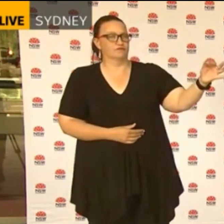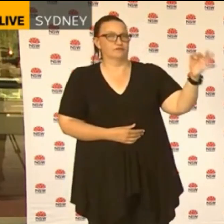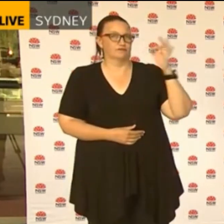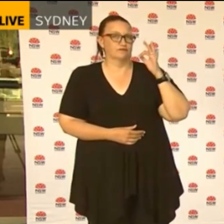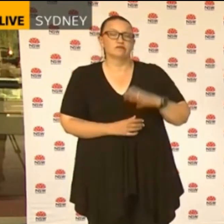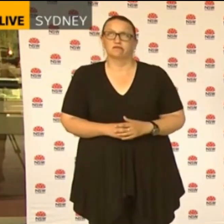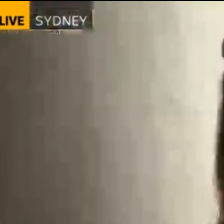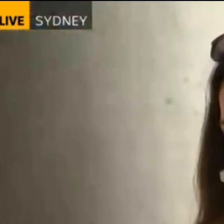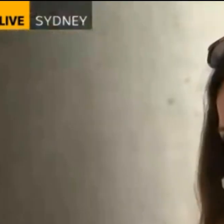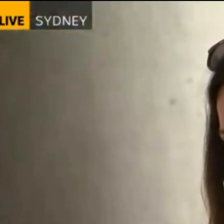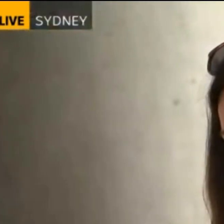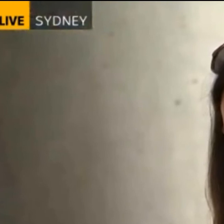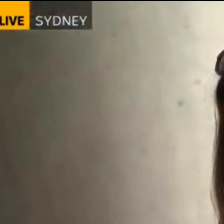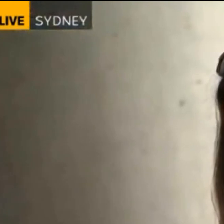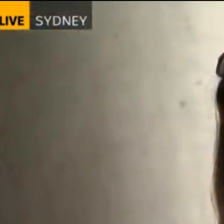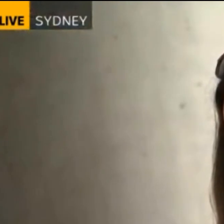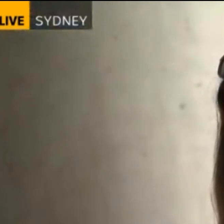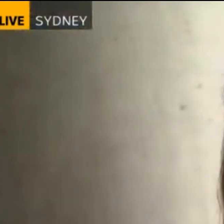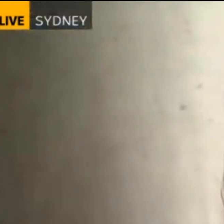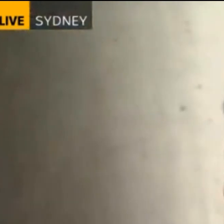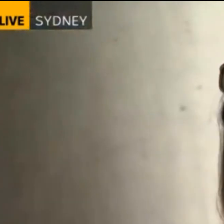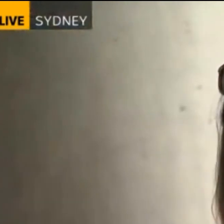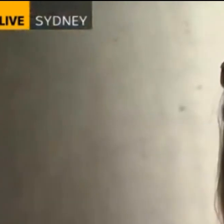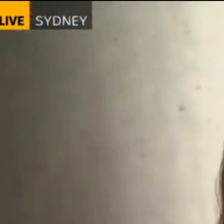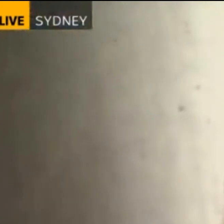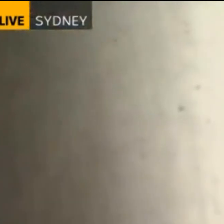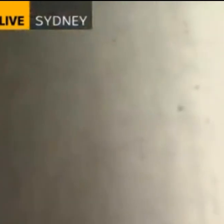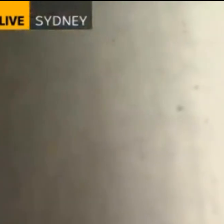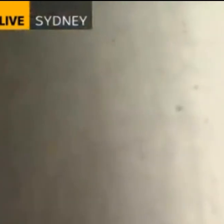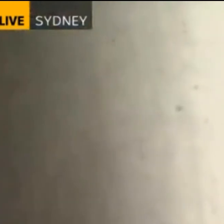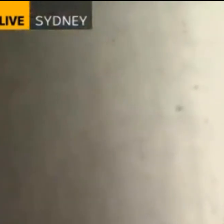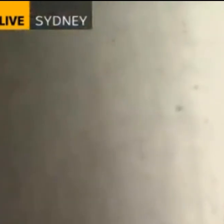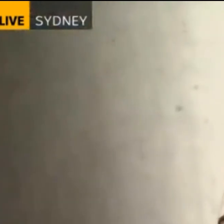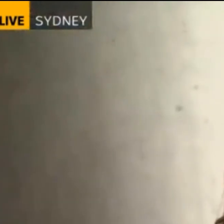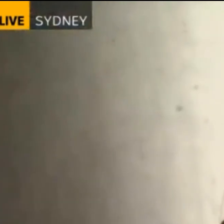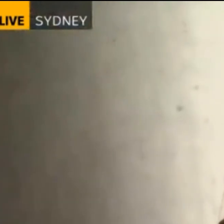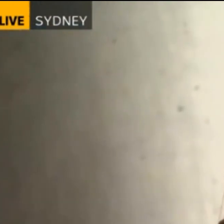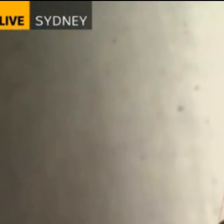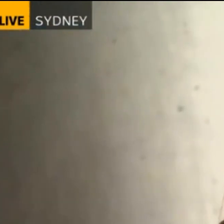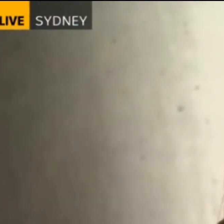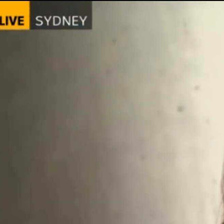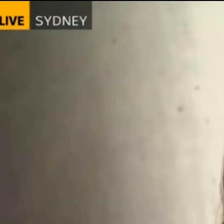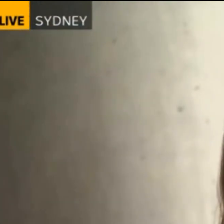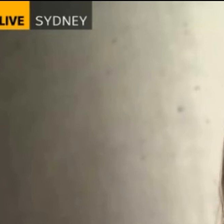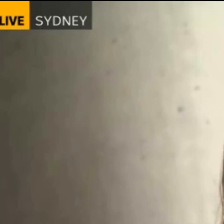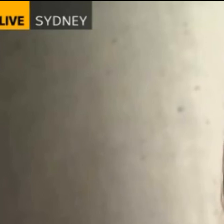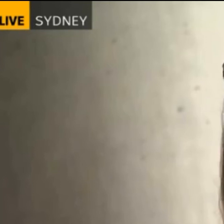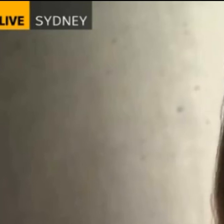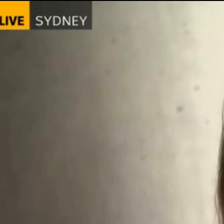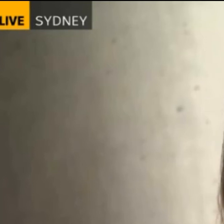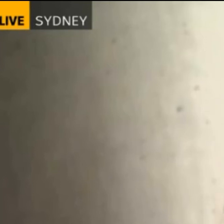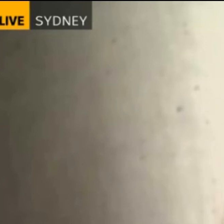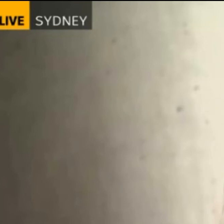new variants, there seems to have been a letter sent to Queensland Health in relation to the Brisbane Chancellor Hotel talking